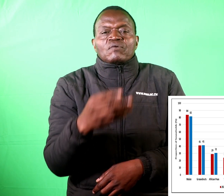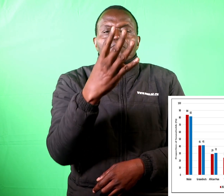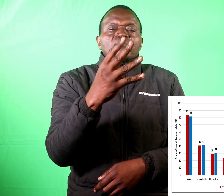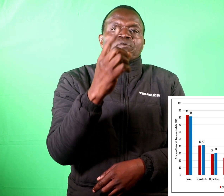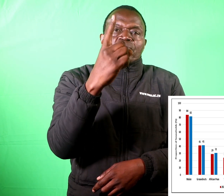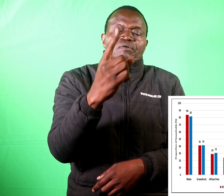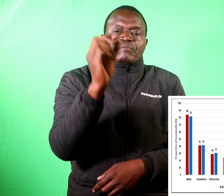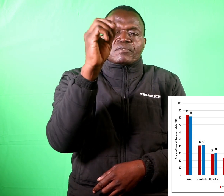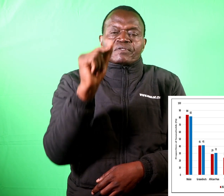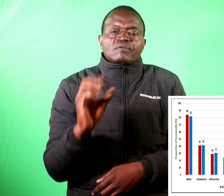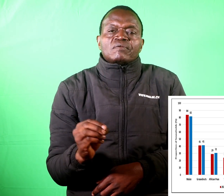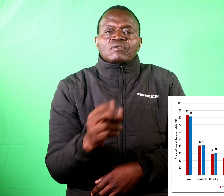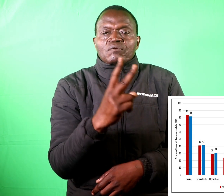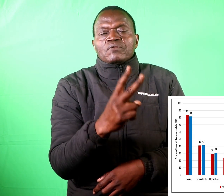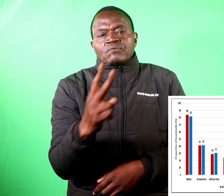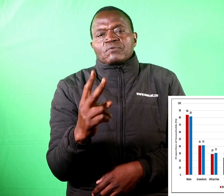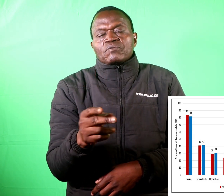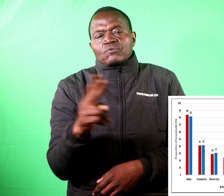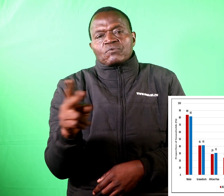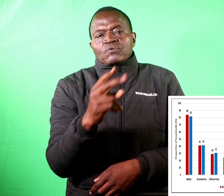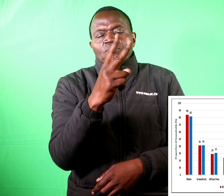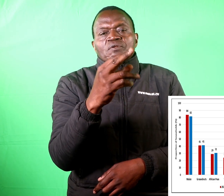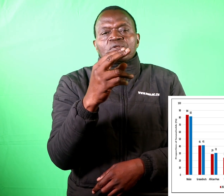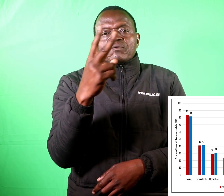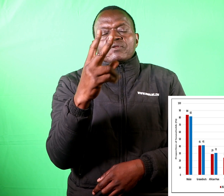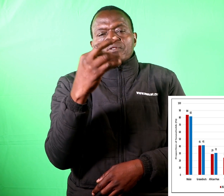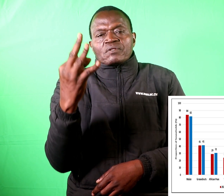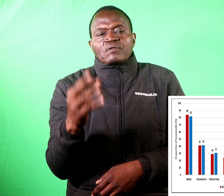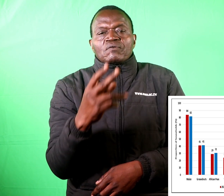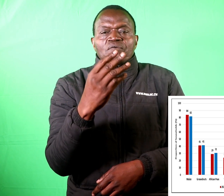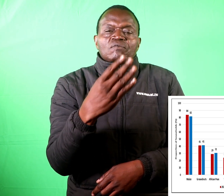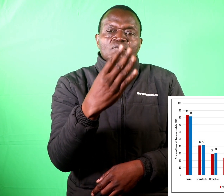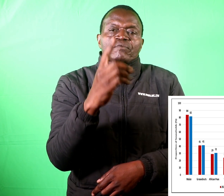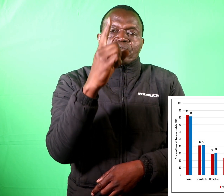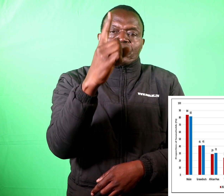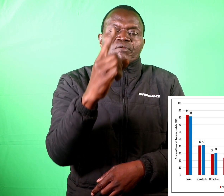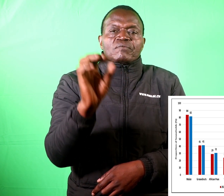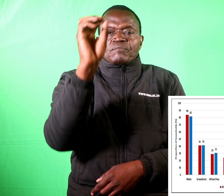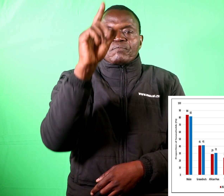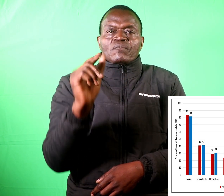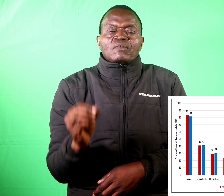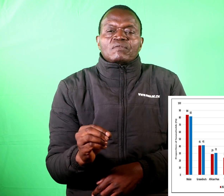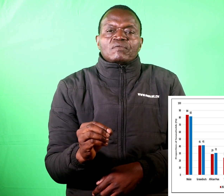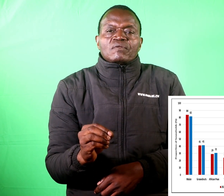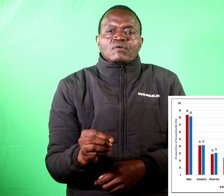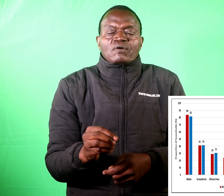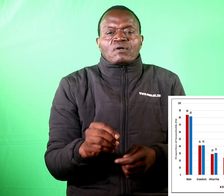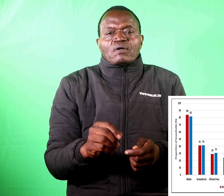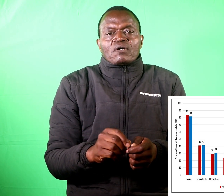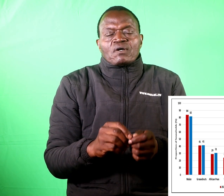41%, 2022 to 2023, 41%. African peas